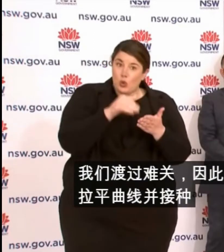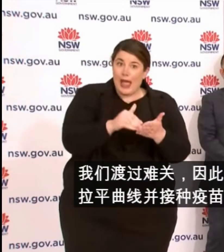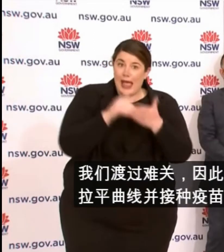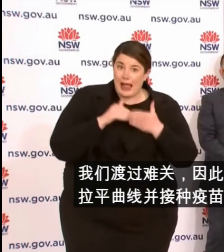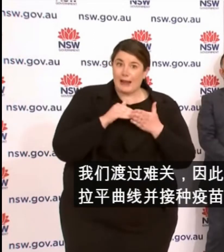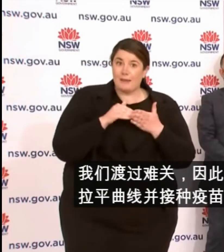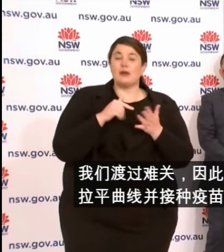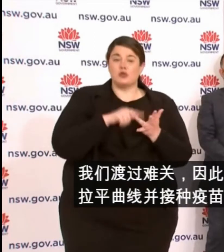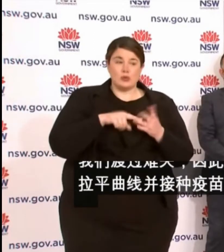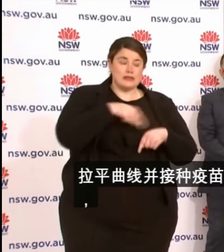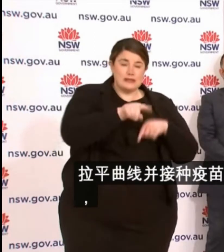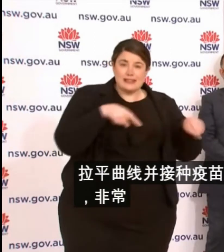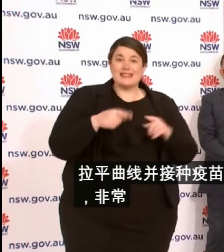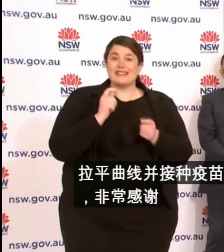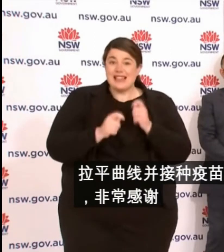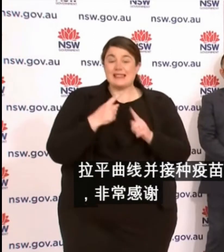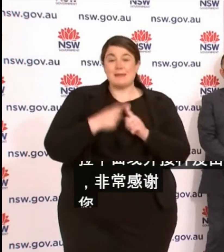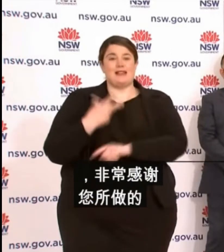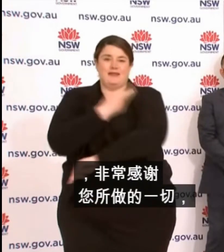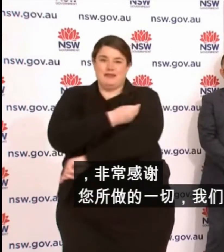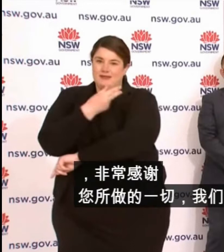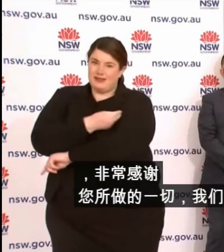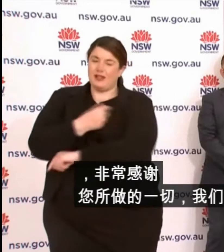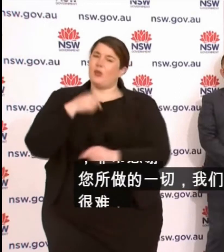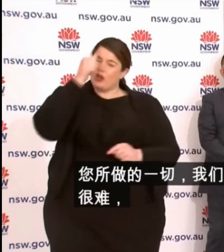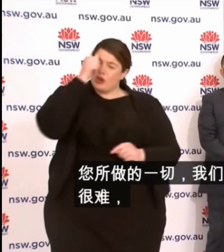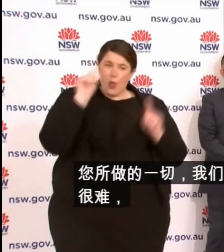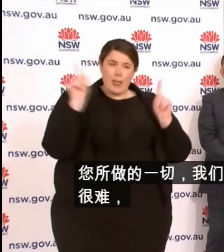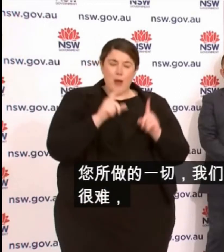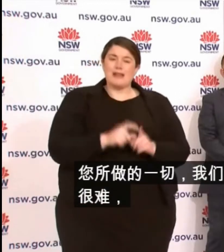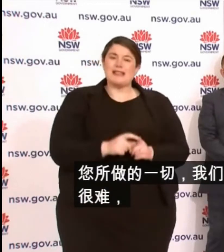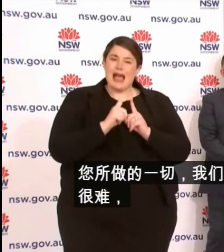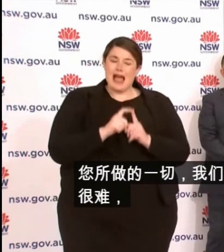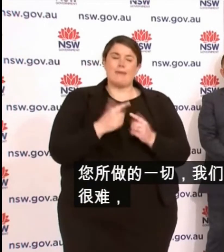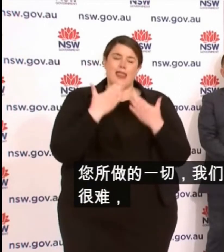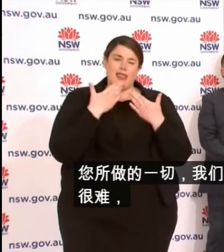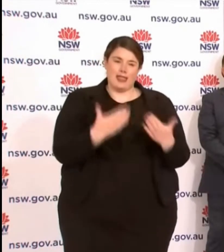curve and get vaccinated. Thank you very much for everything you're doing, and we know it's really hard.